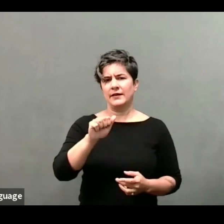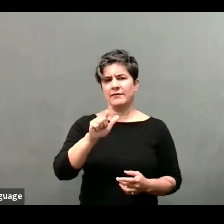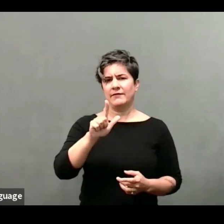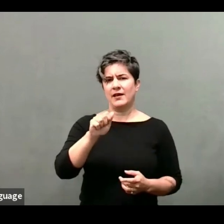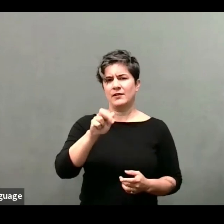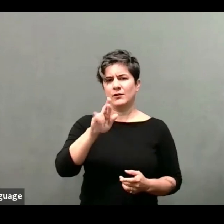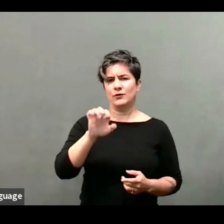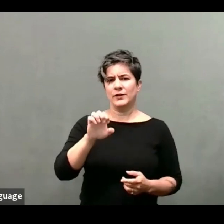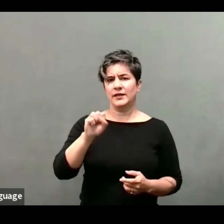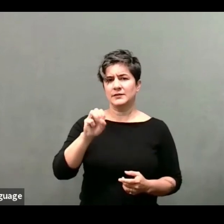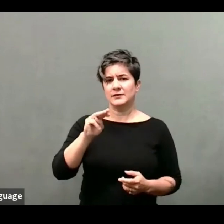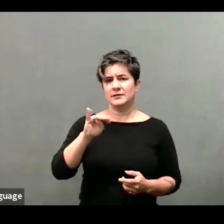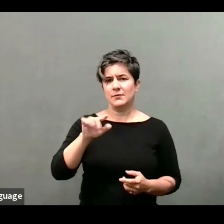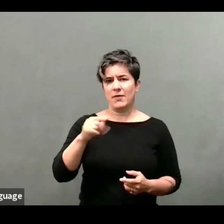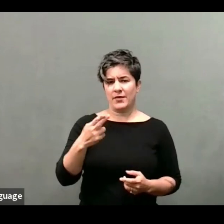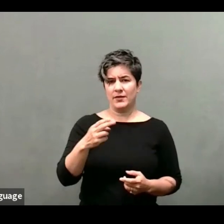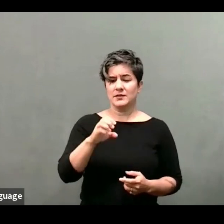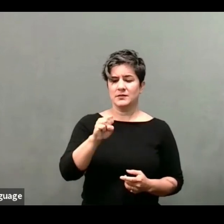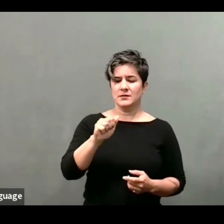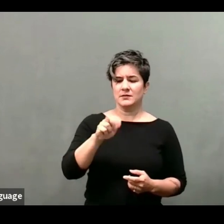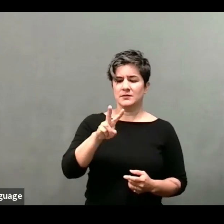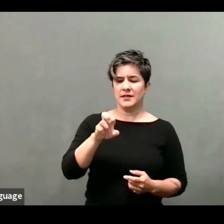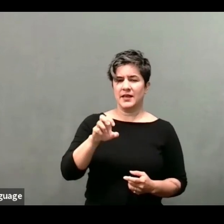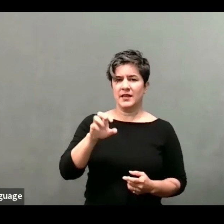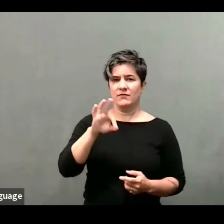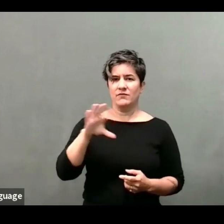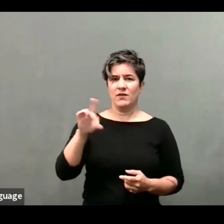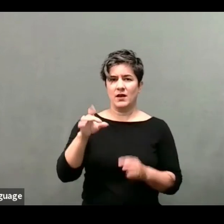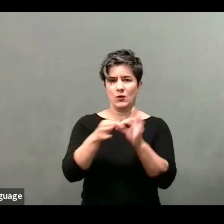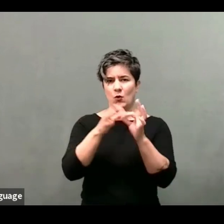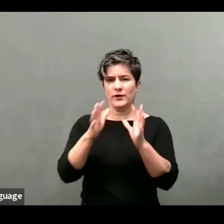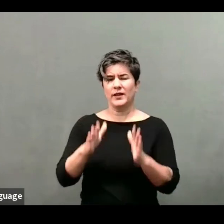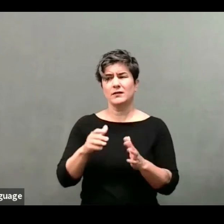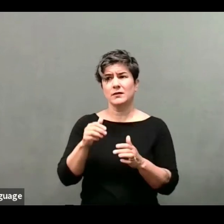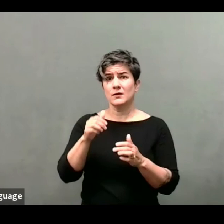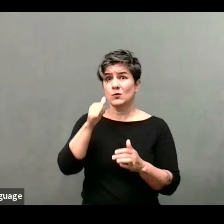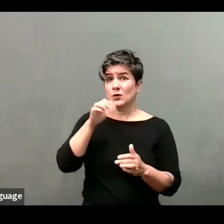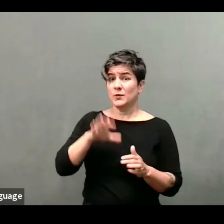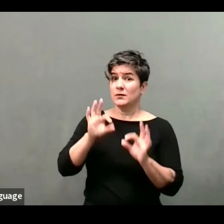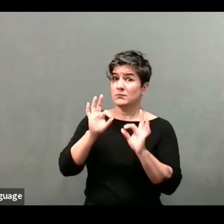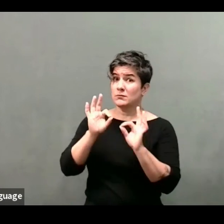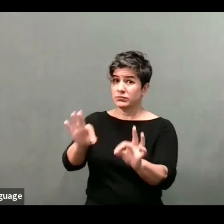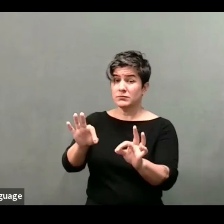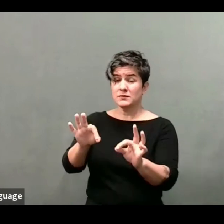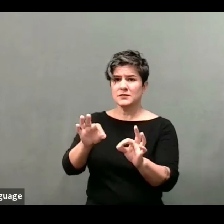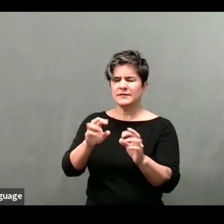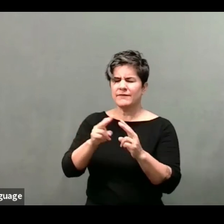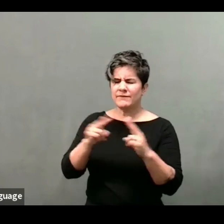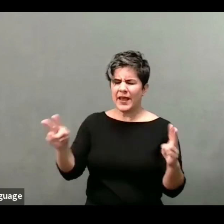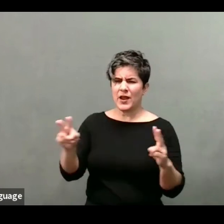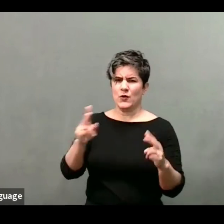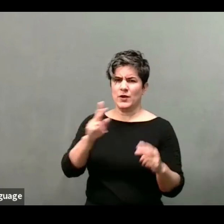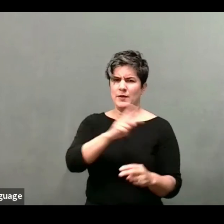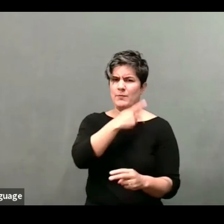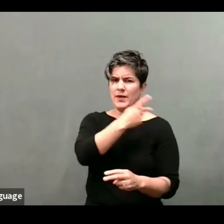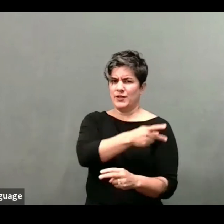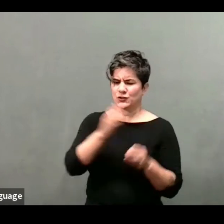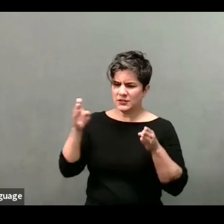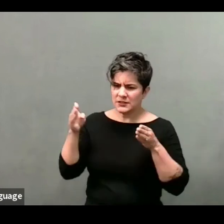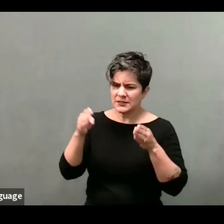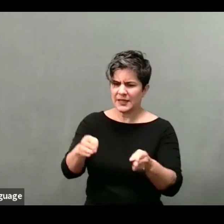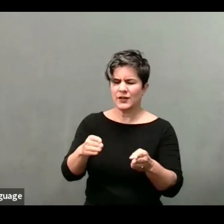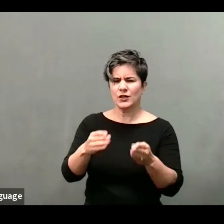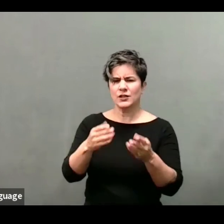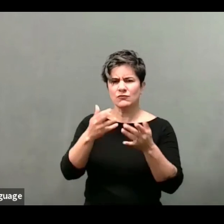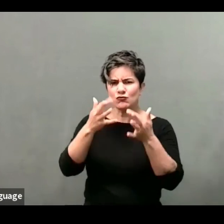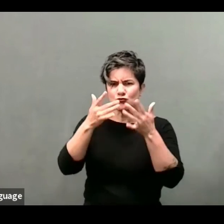Fund coordinator. And I really cannot speak highly enough about Valerie. She's incredibly patient-centered. She's so friendly and sweet